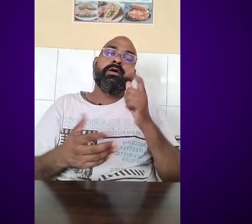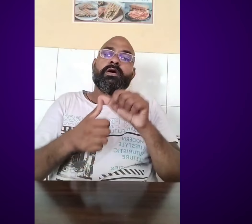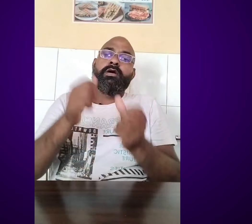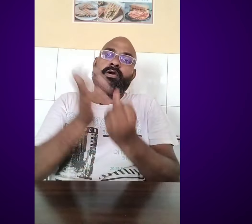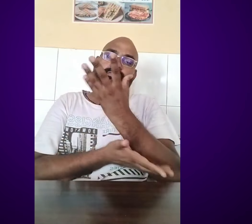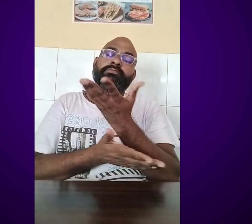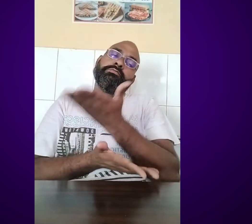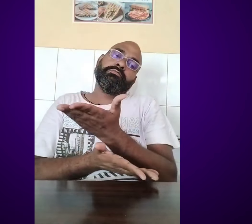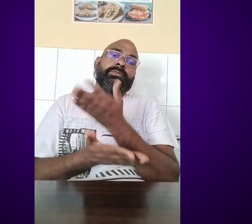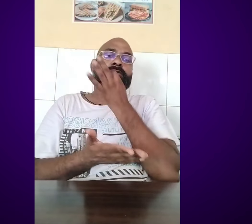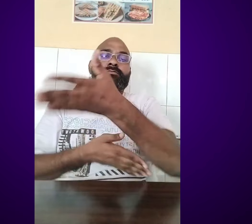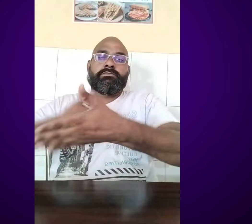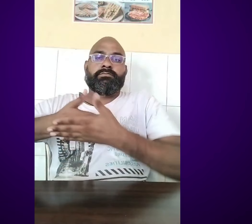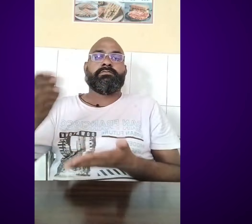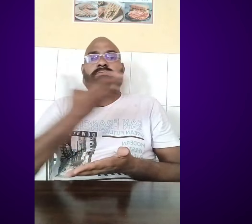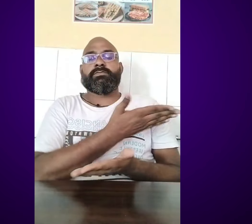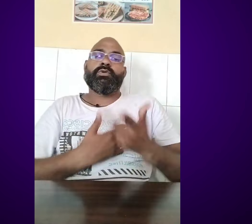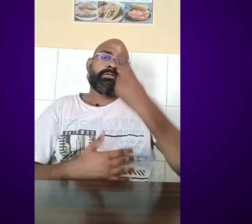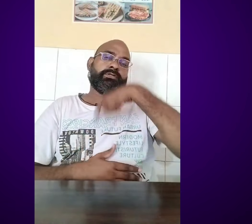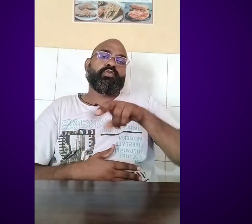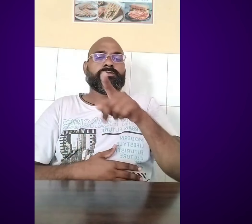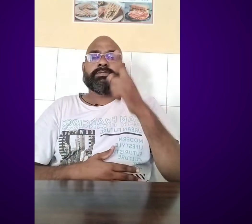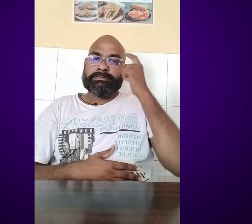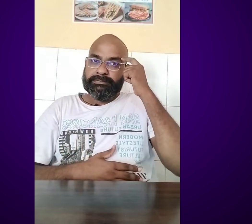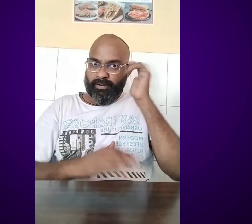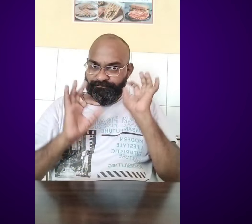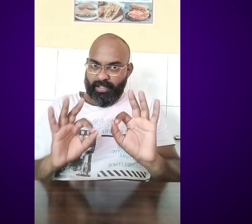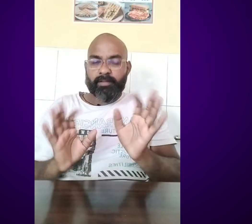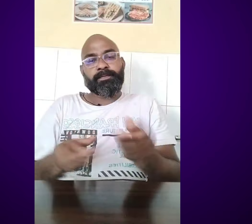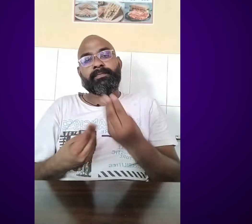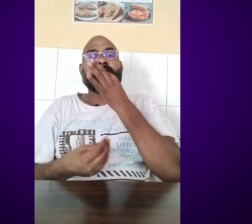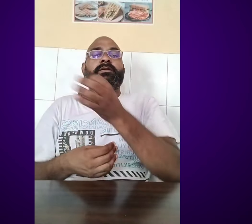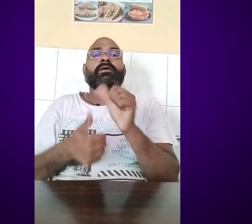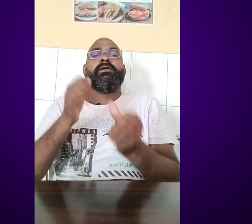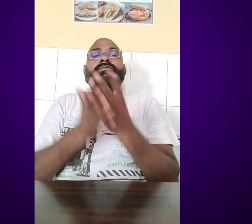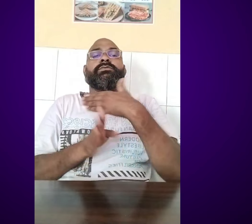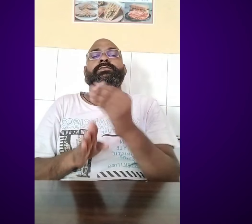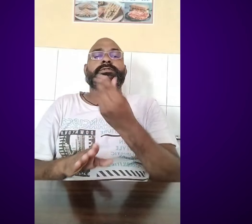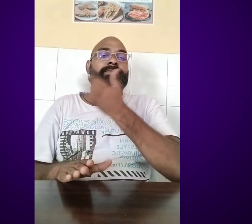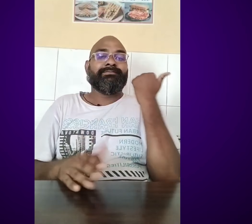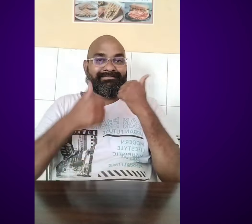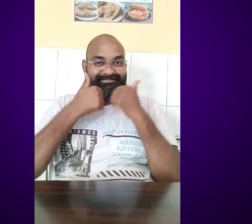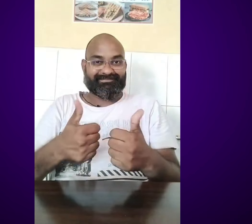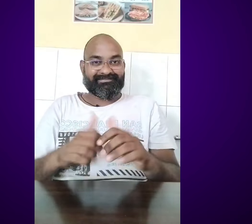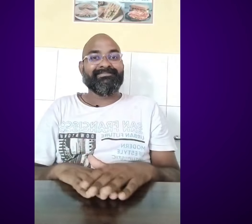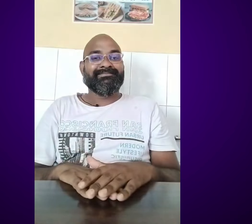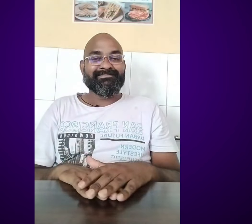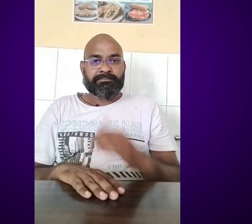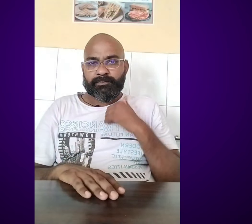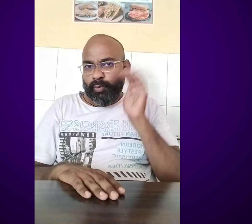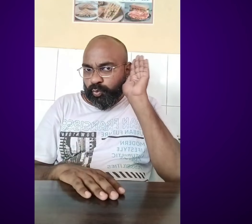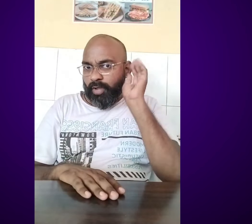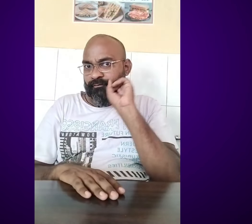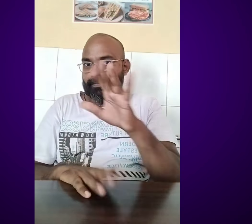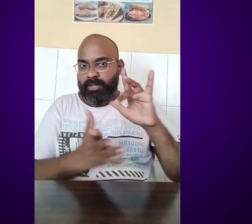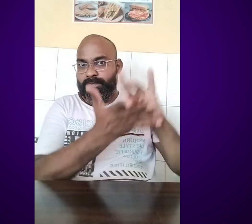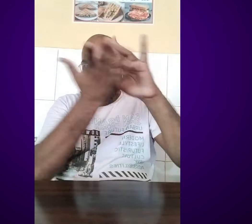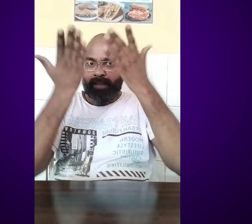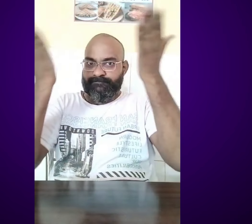Eligibility criteria, application processes, and the specific benefits offered vary depending on the scheme and the state or local